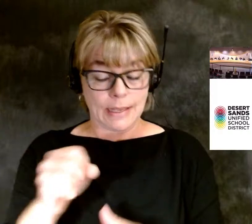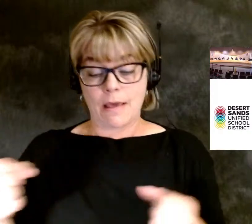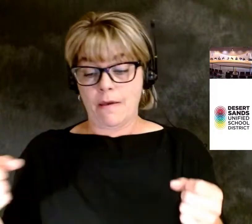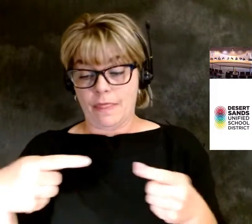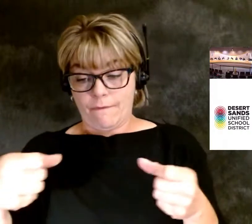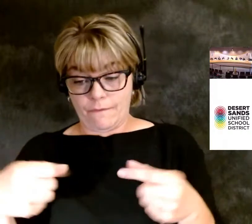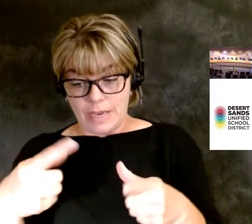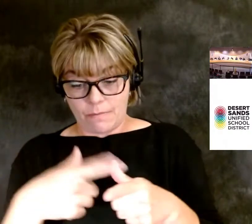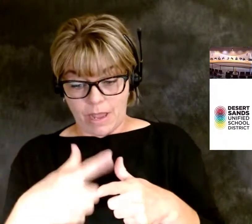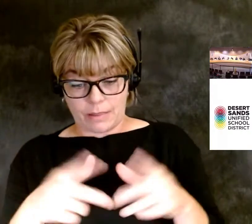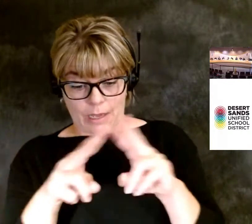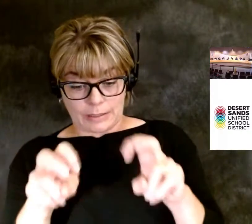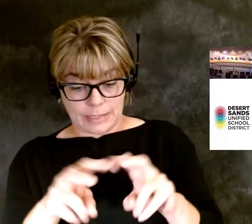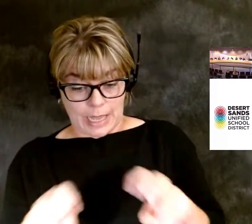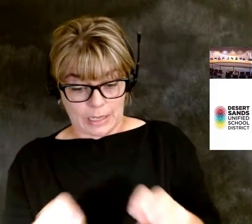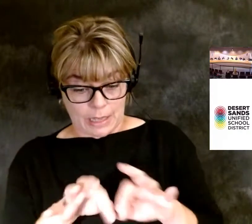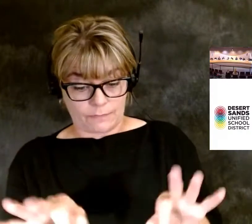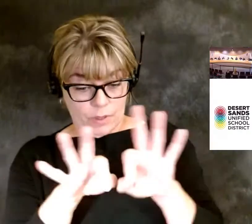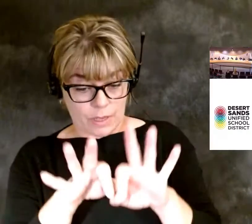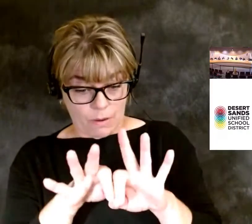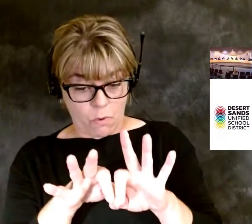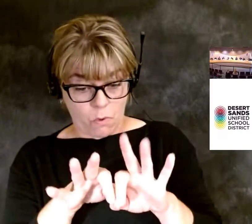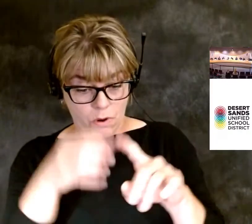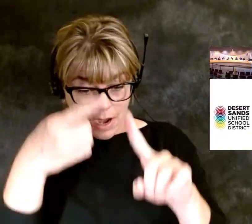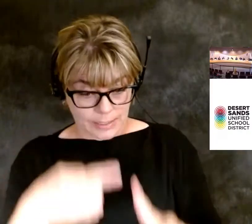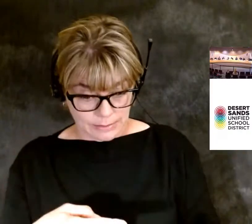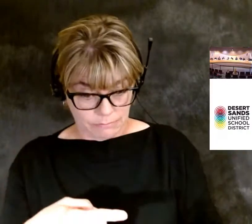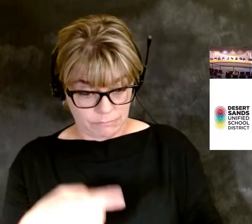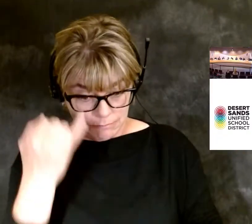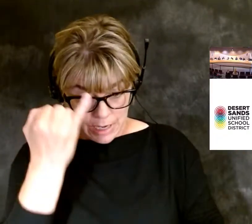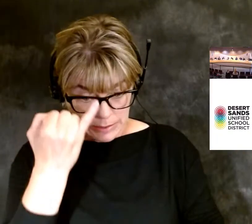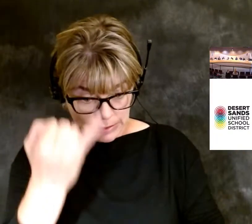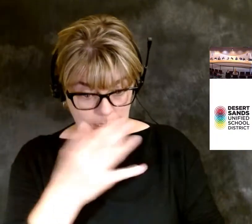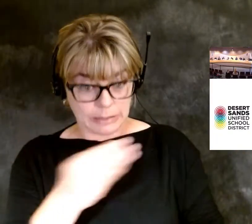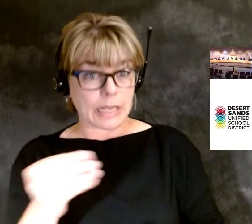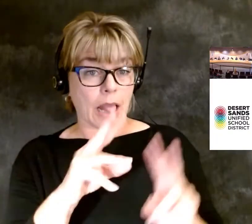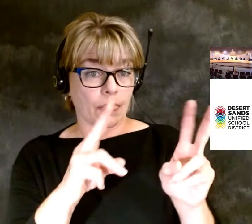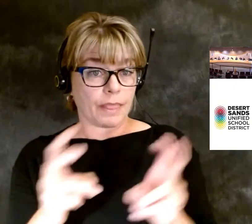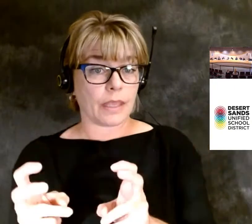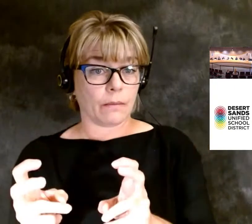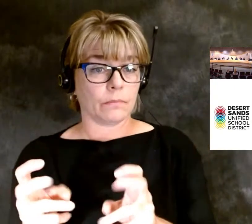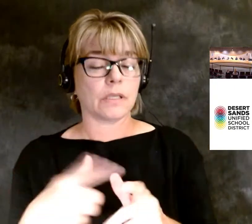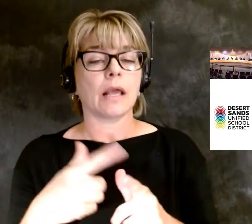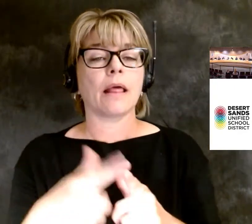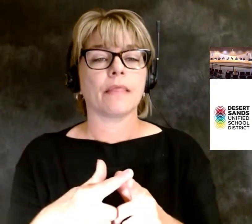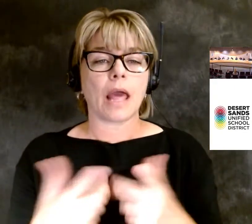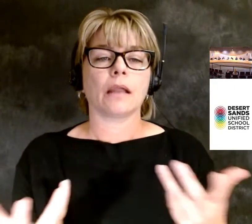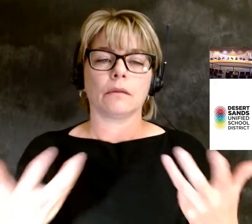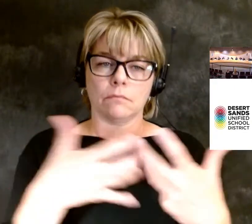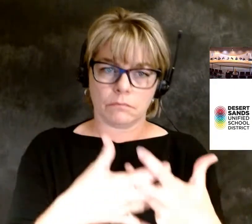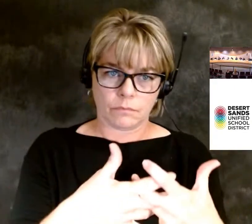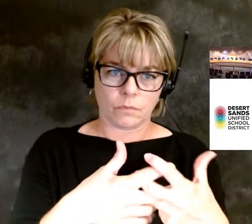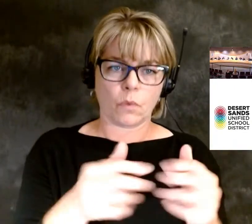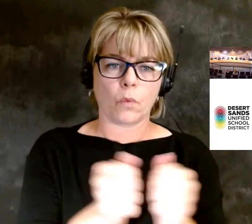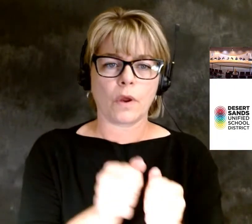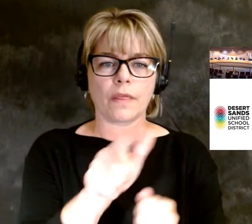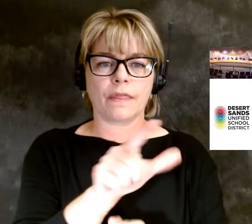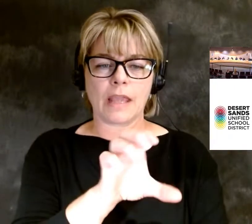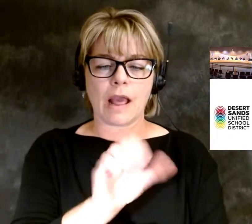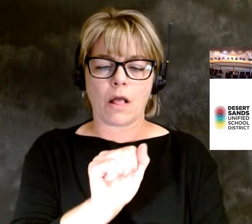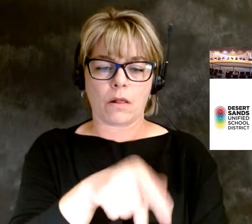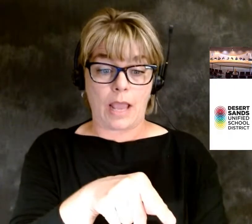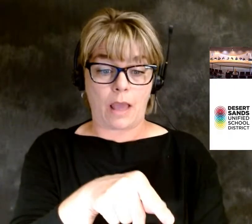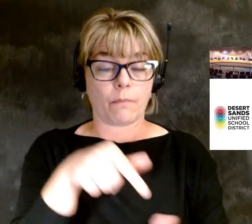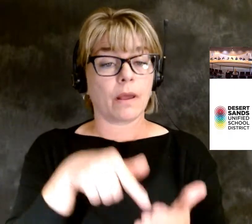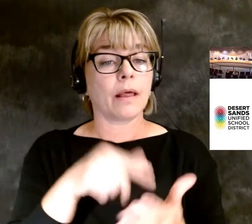key themes, and concerns that influence the analysis and development of the LCAP. So what's new this